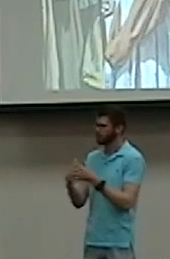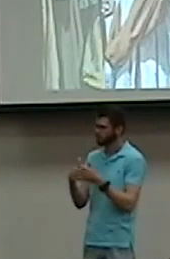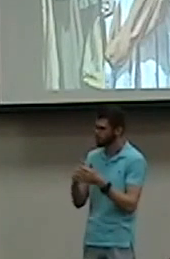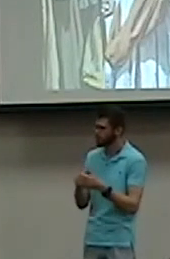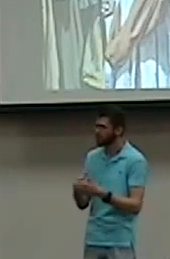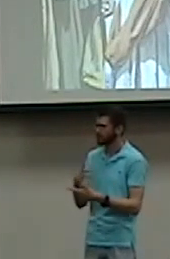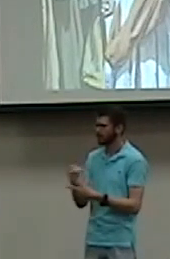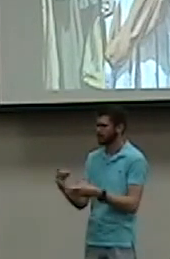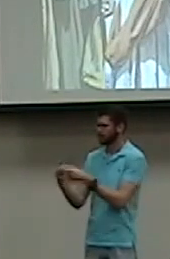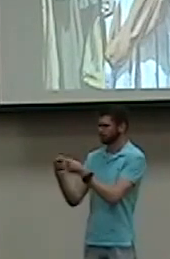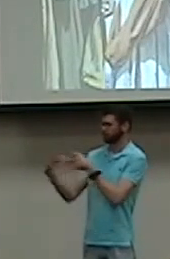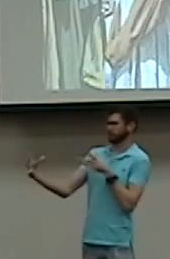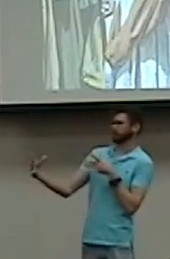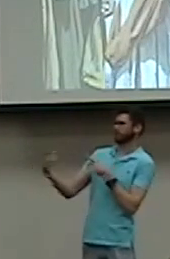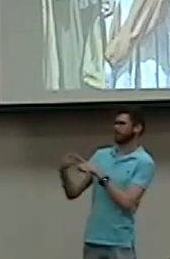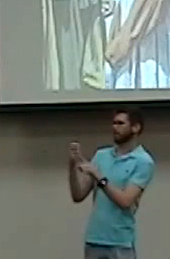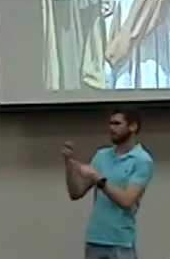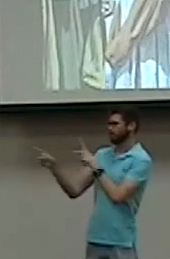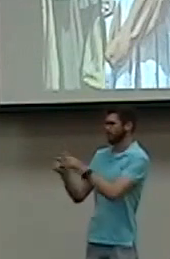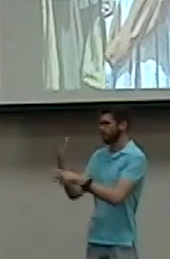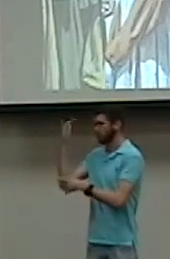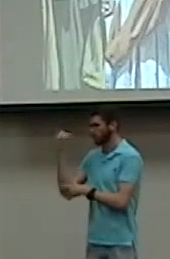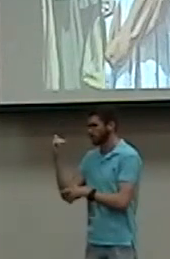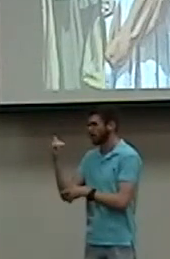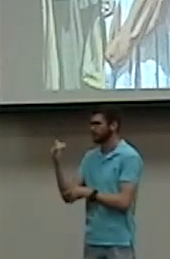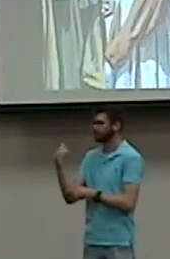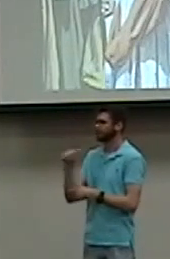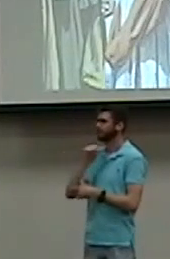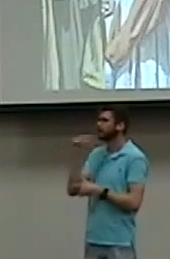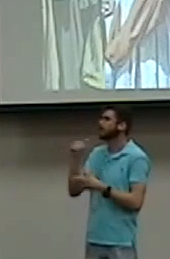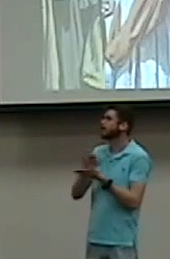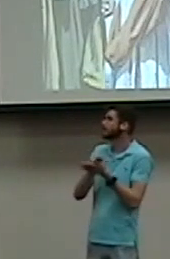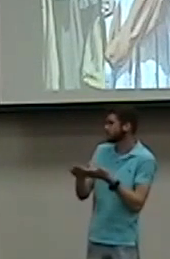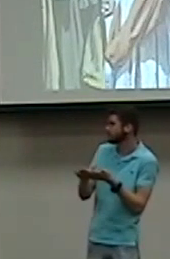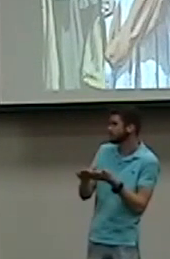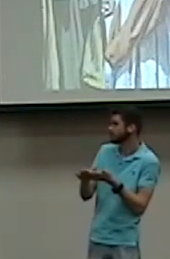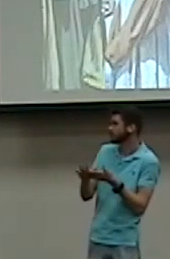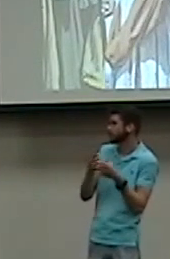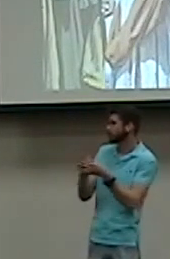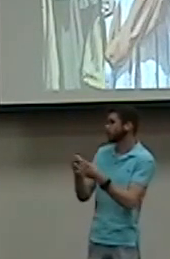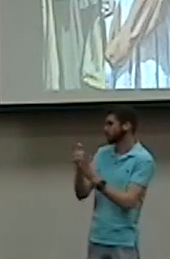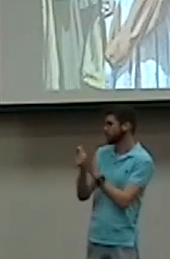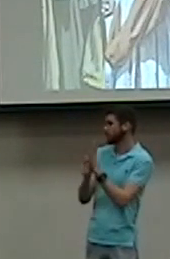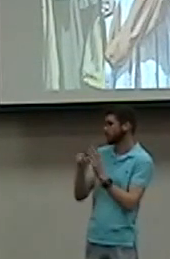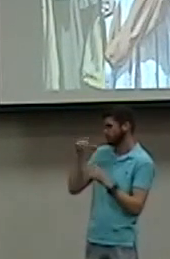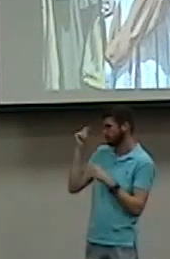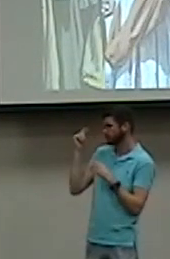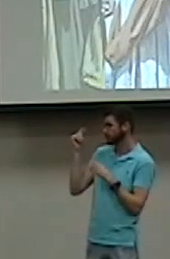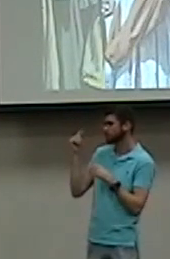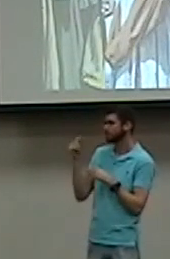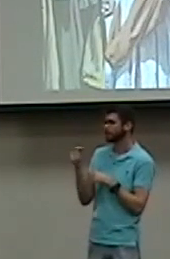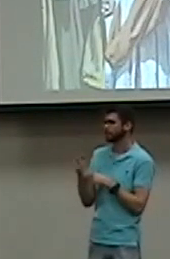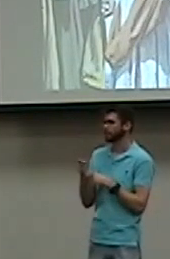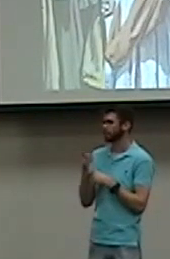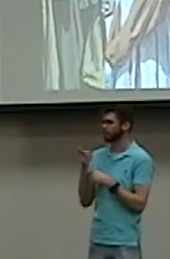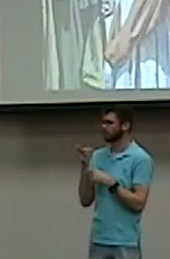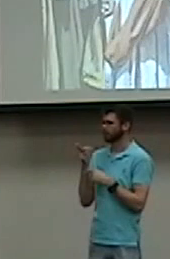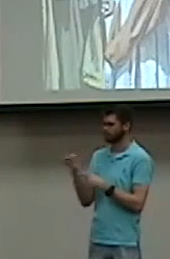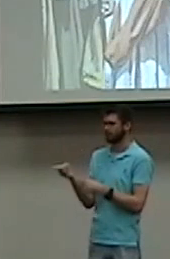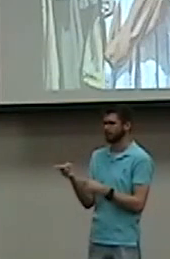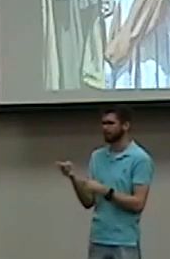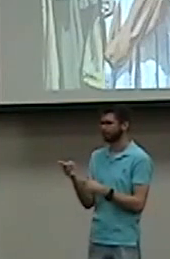she is ceremonially unclean. She cannot go and worship with the people of God. She is more than likely bumped